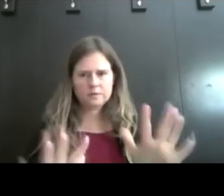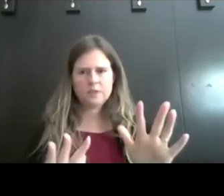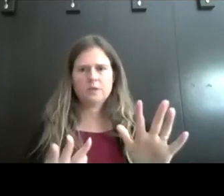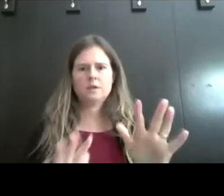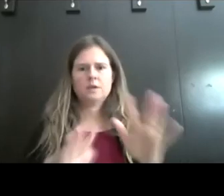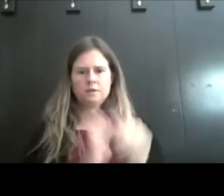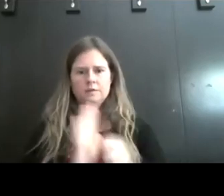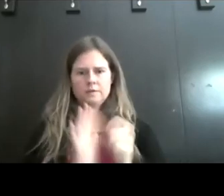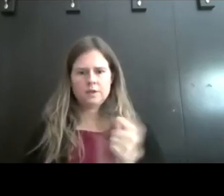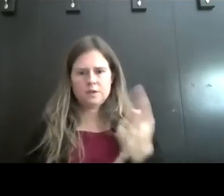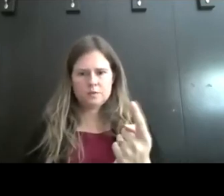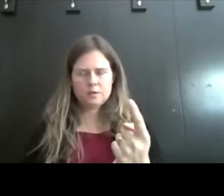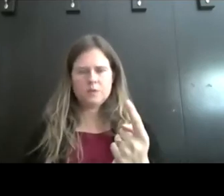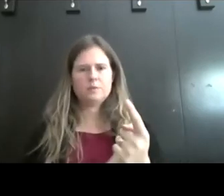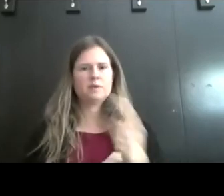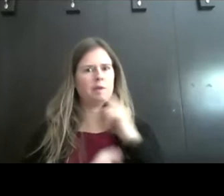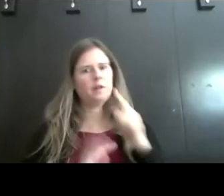take 4 to 5 more years.